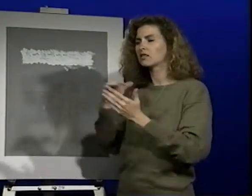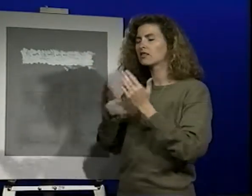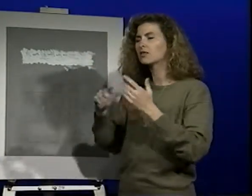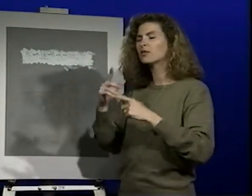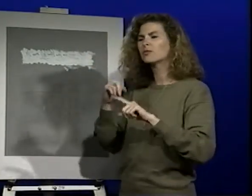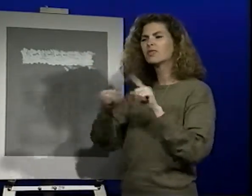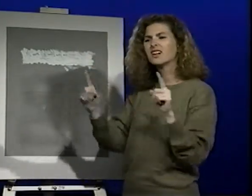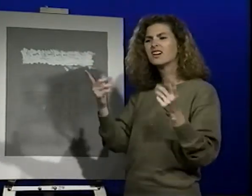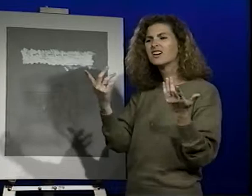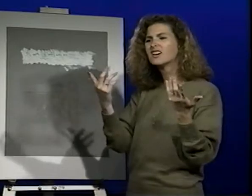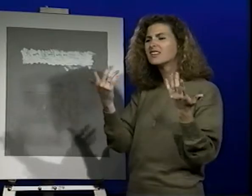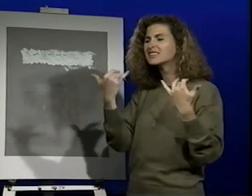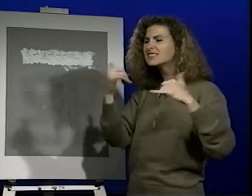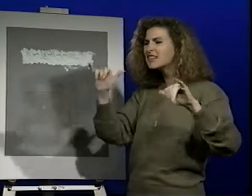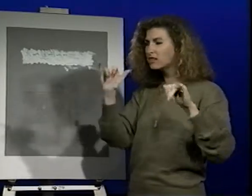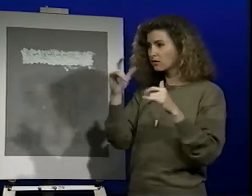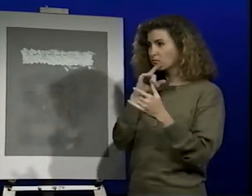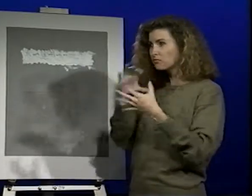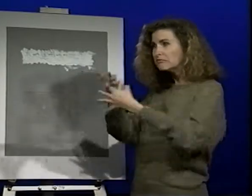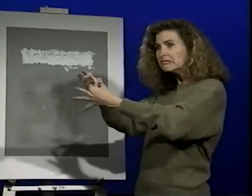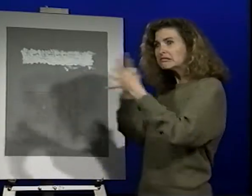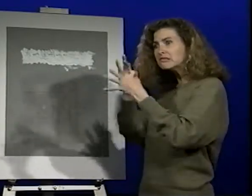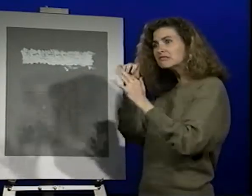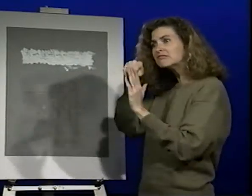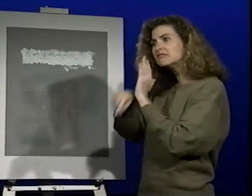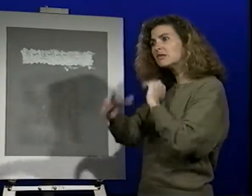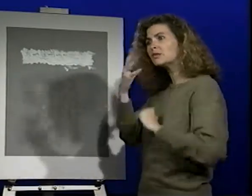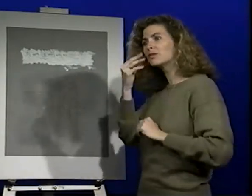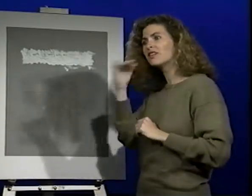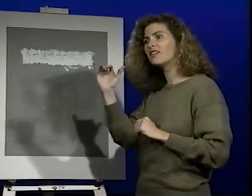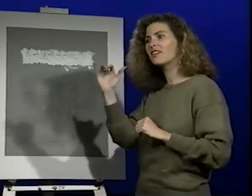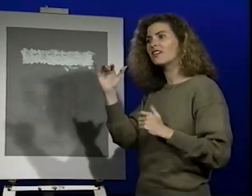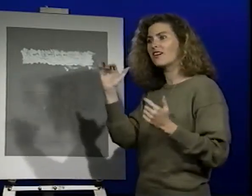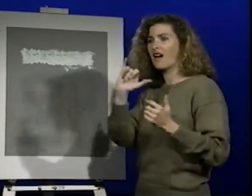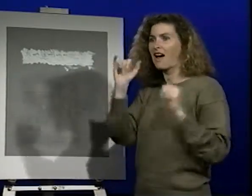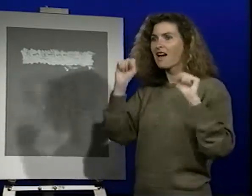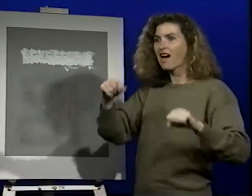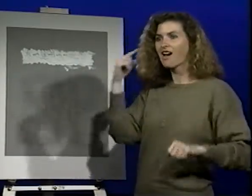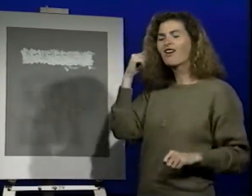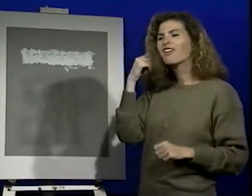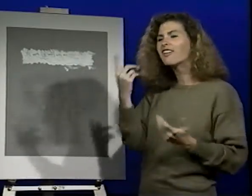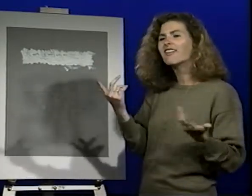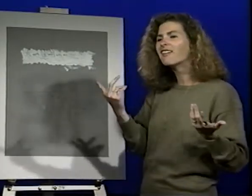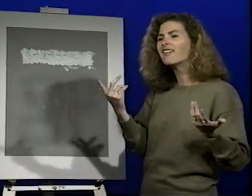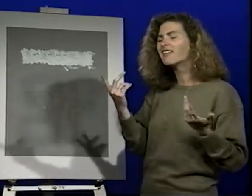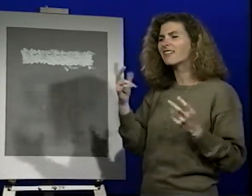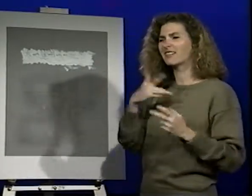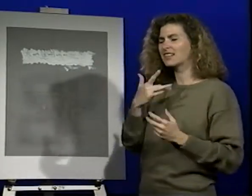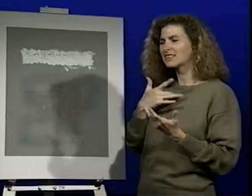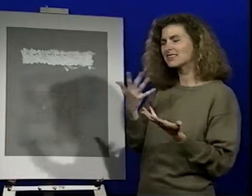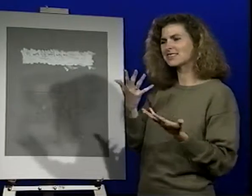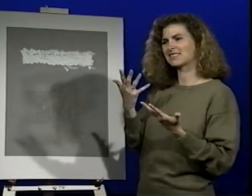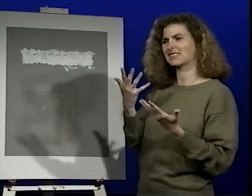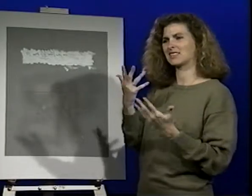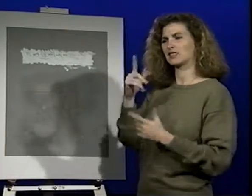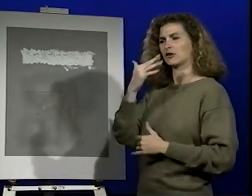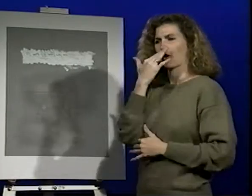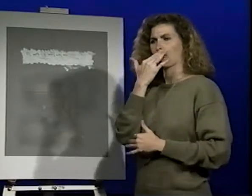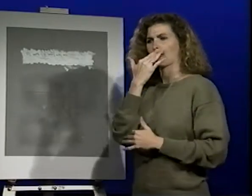movement. But still, there was something missing from that experience.